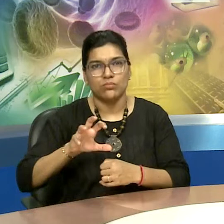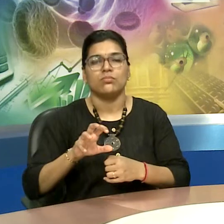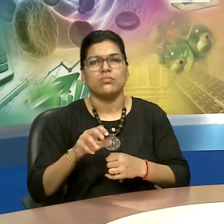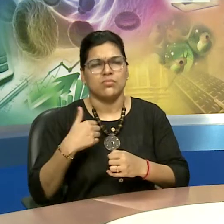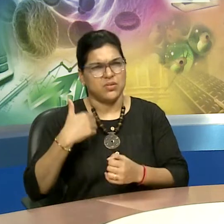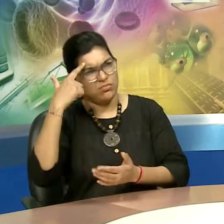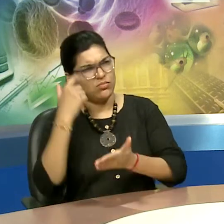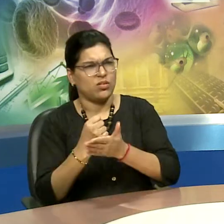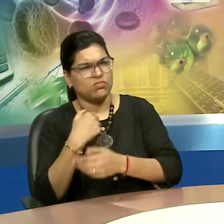states cannot